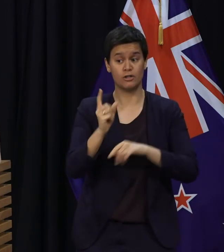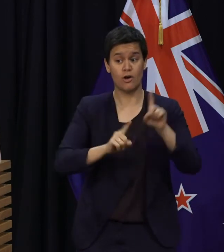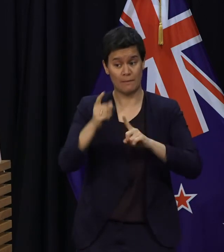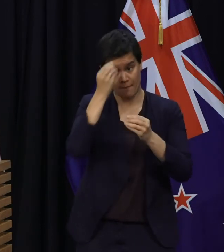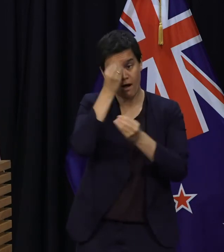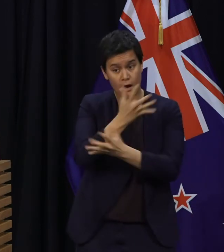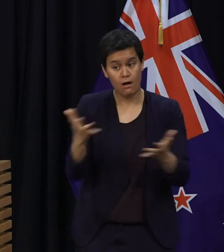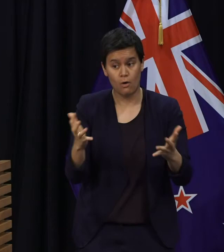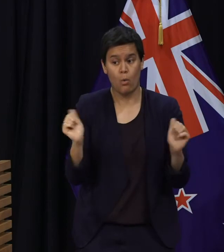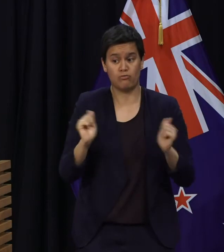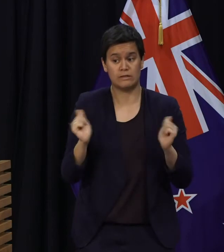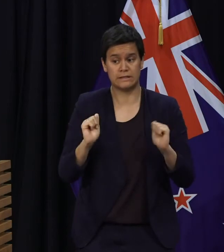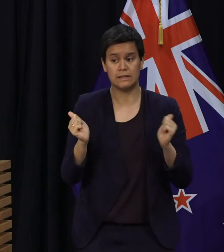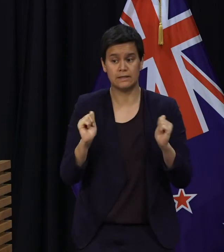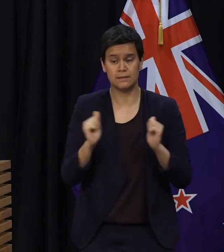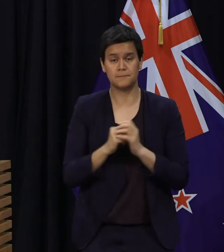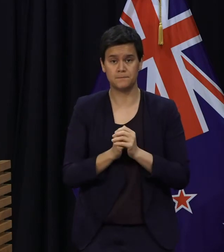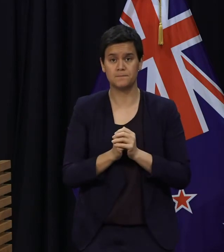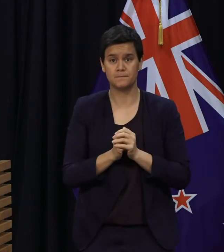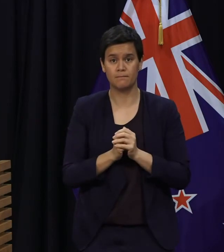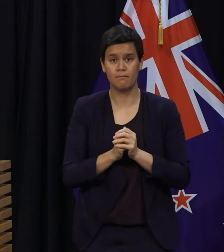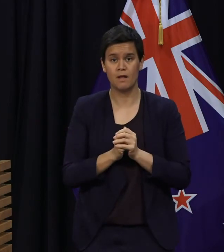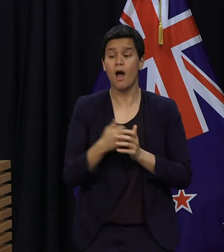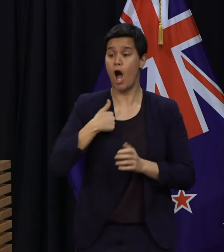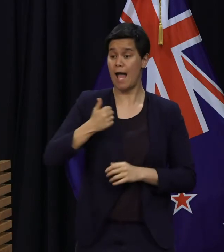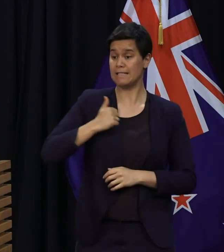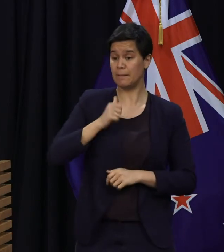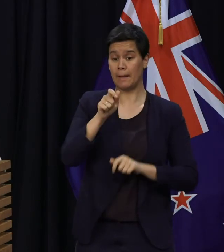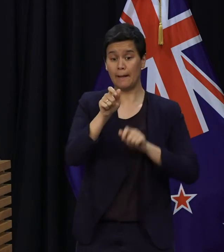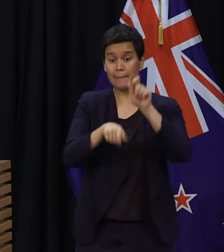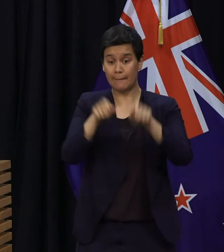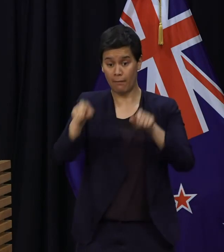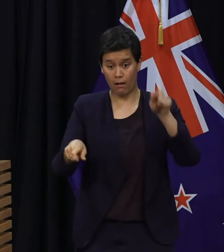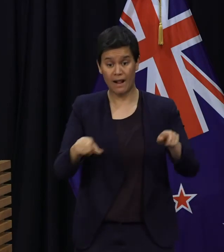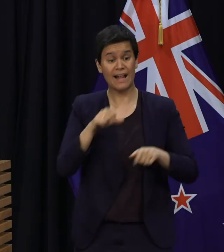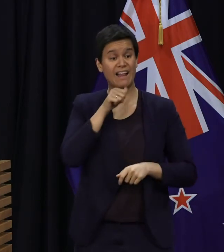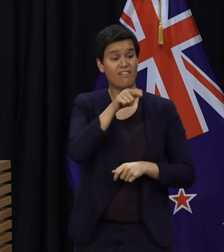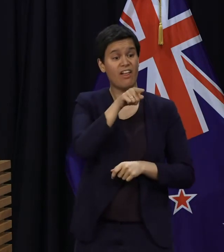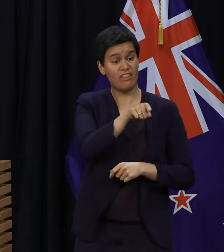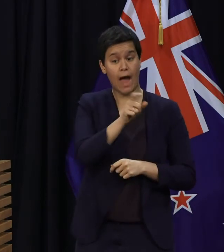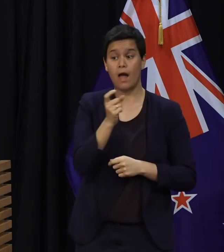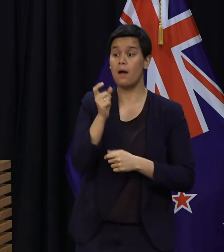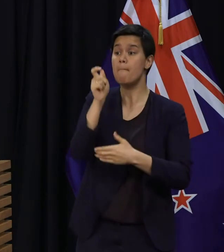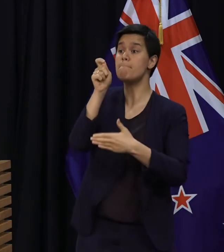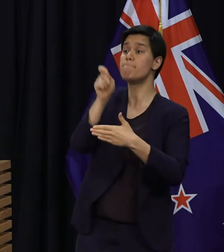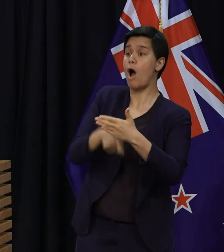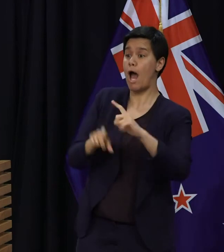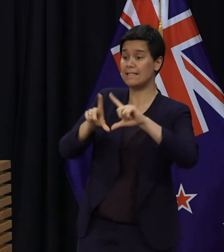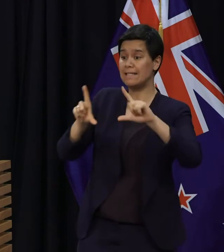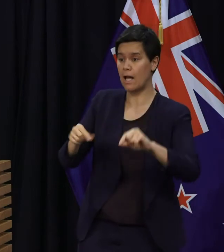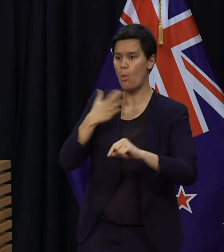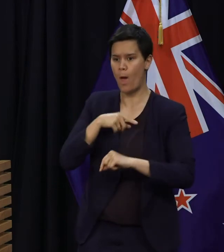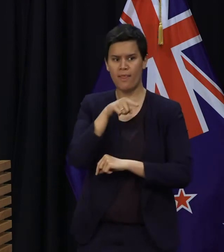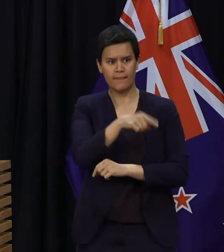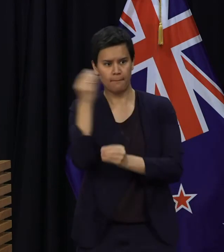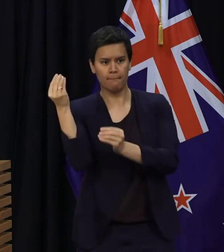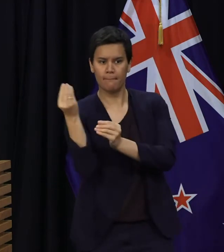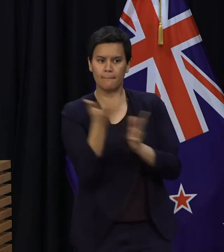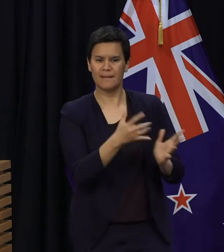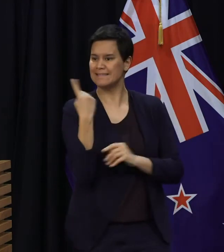pre-purchased a flight, I would expect, of course, that they would be forewarned around those requirements. Something that's being raised with me is if they were